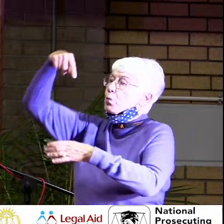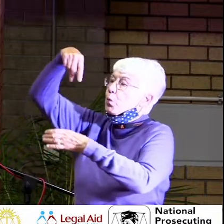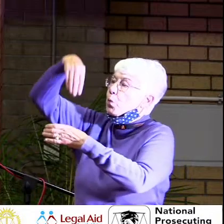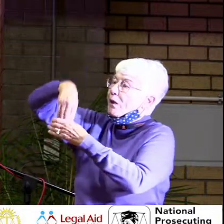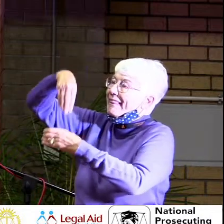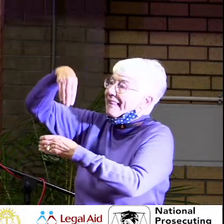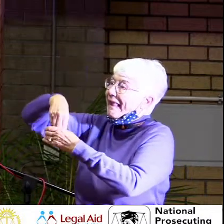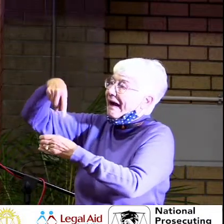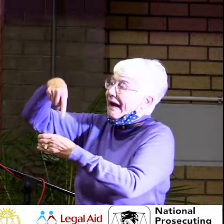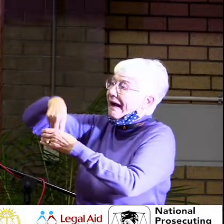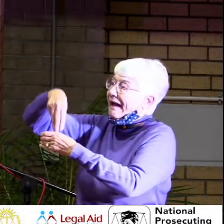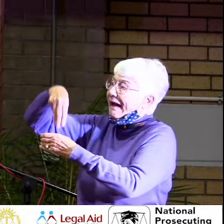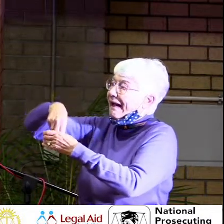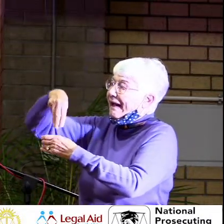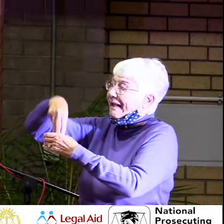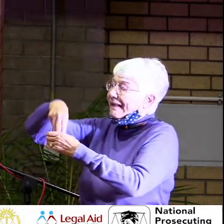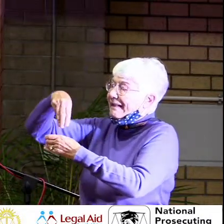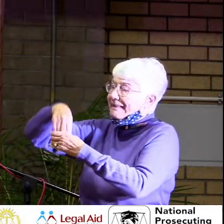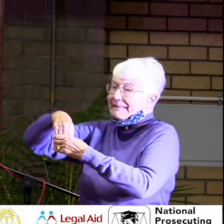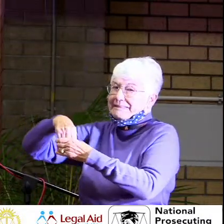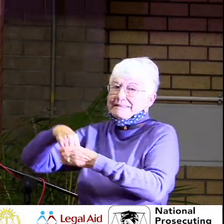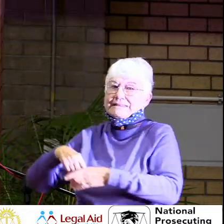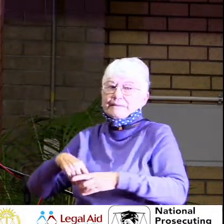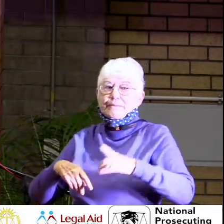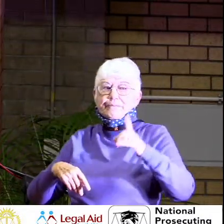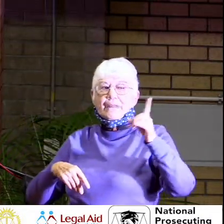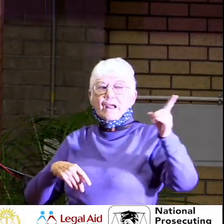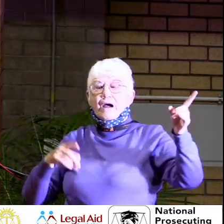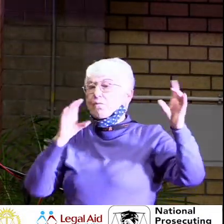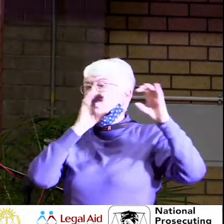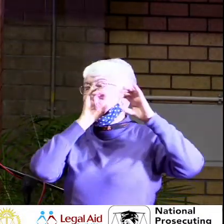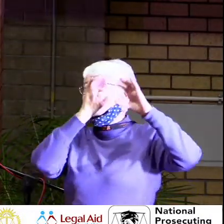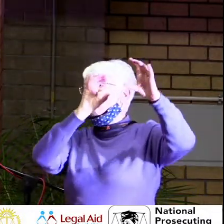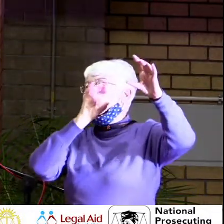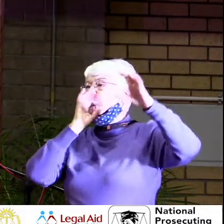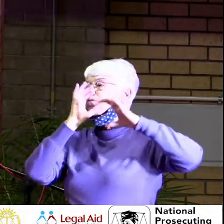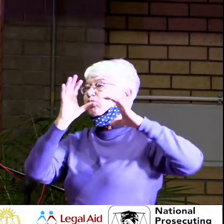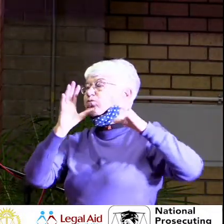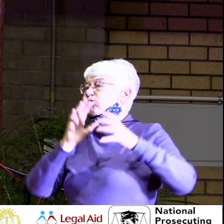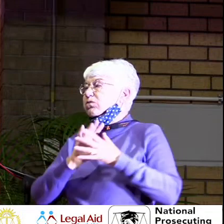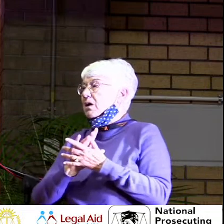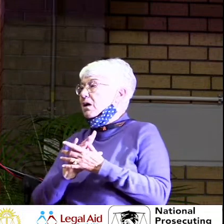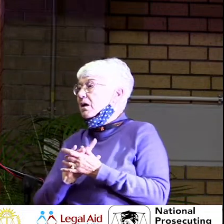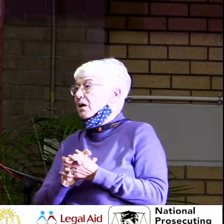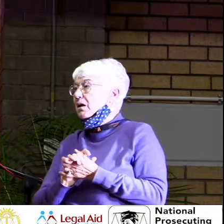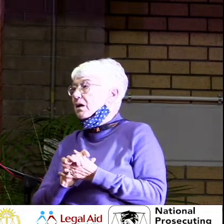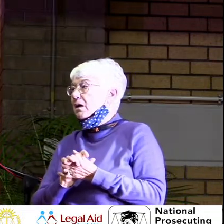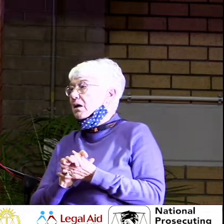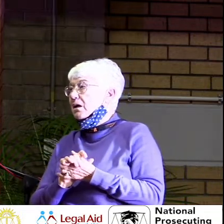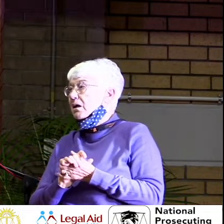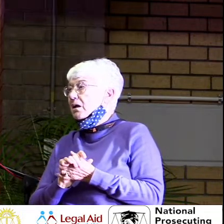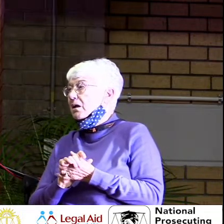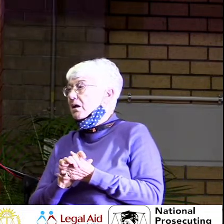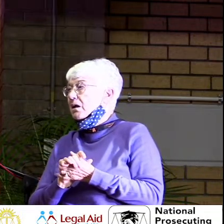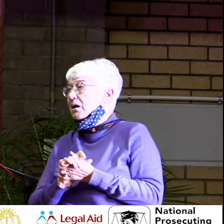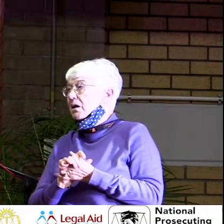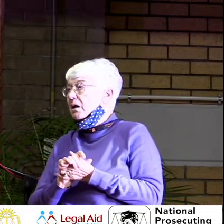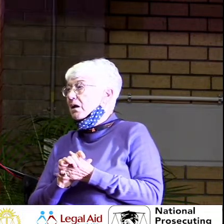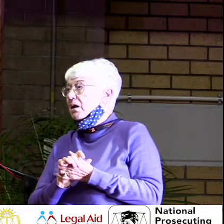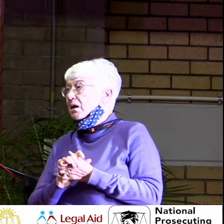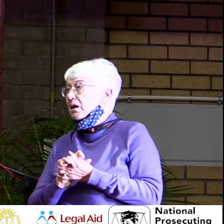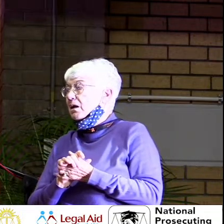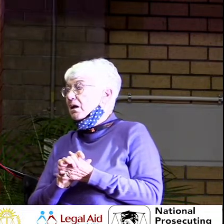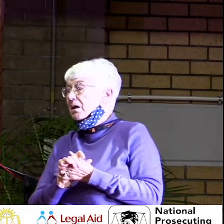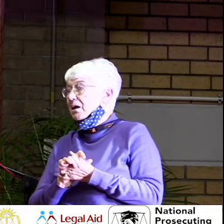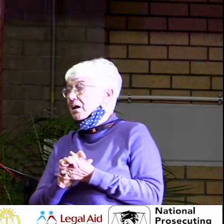Die orkest het vir ons mooi gespeel. Michael Jackson said, if you want to make the change, you need to look at the man in the